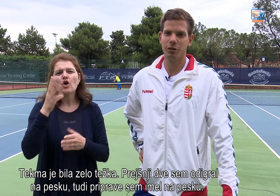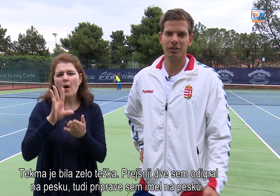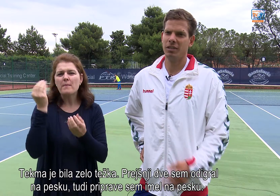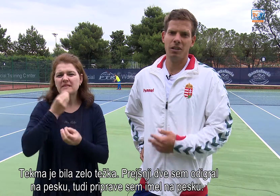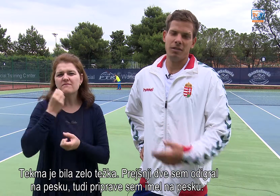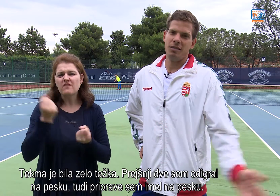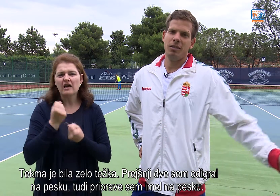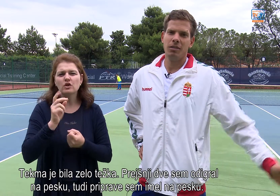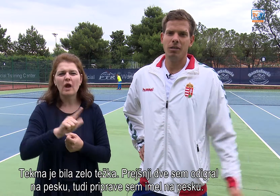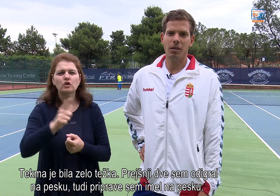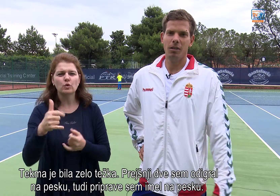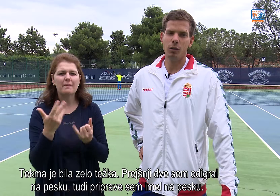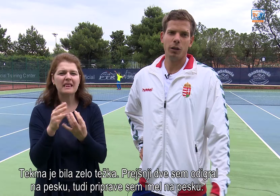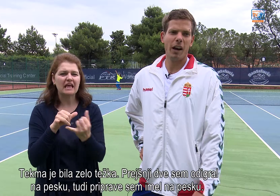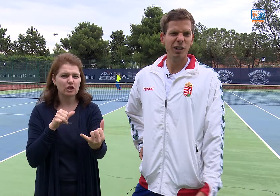the clay court.